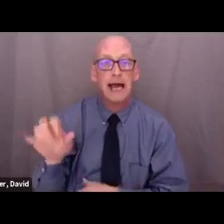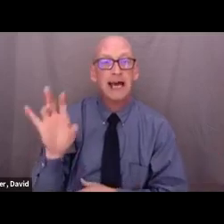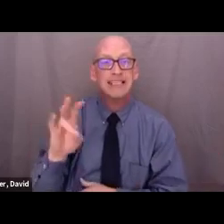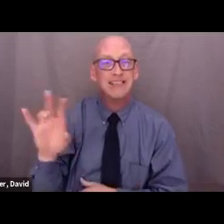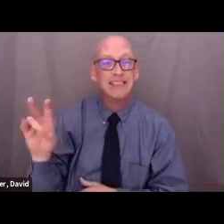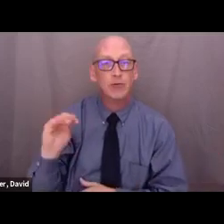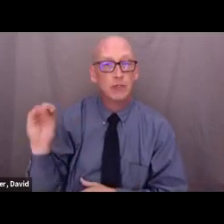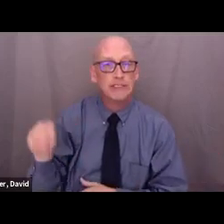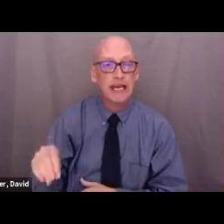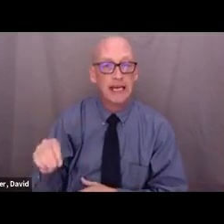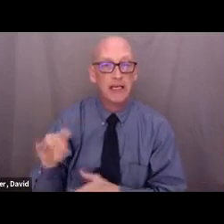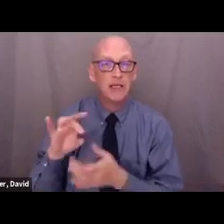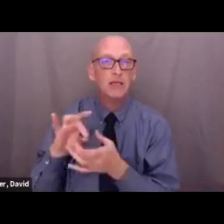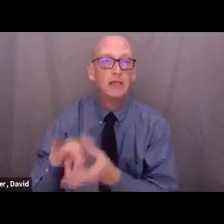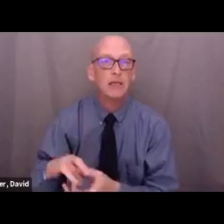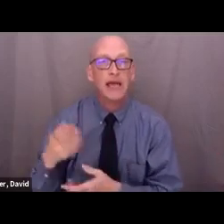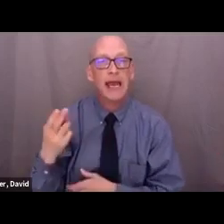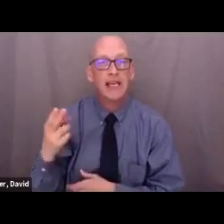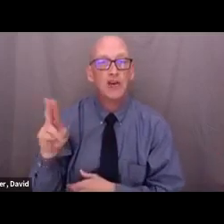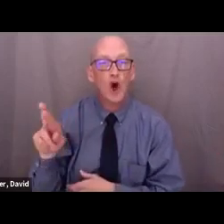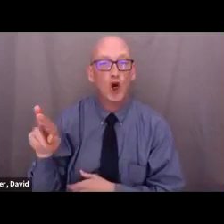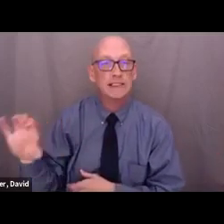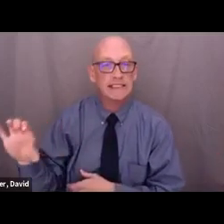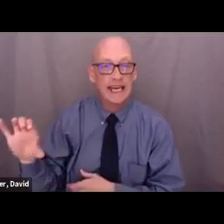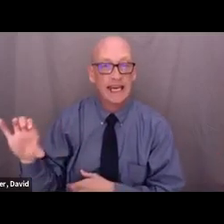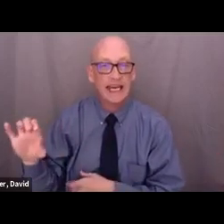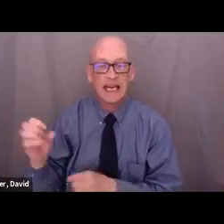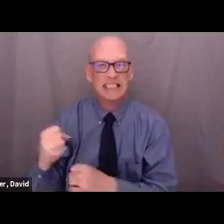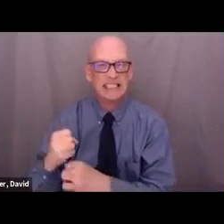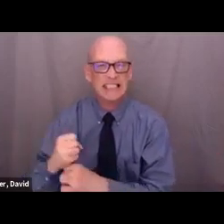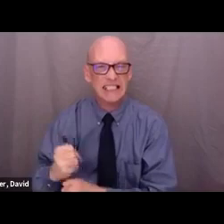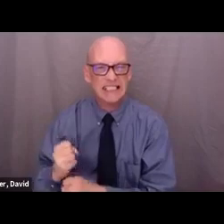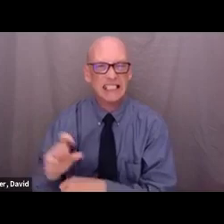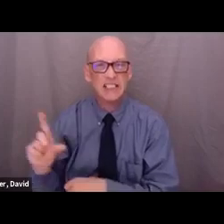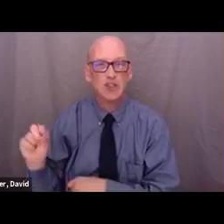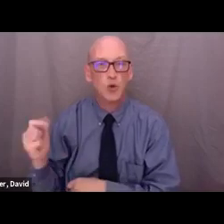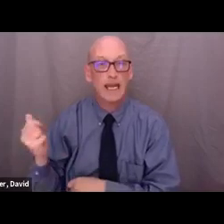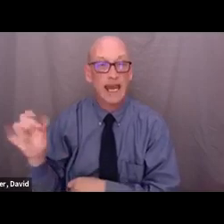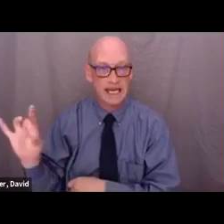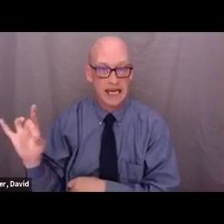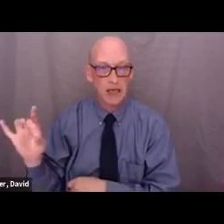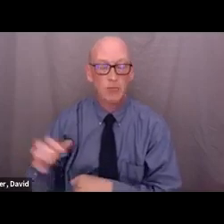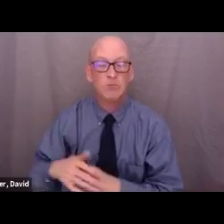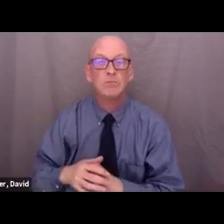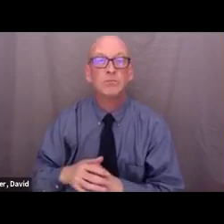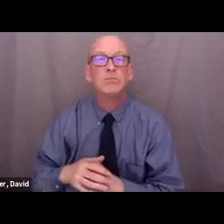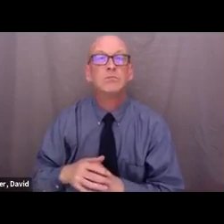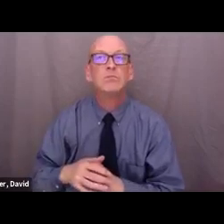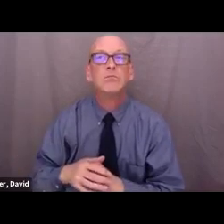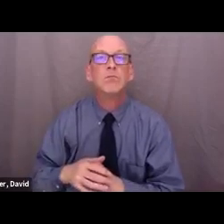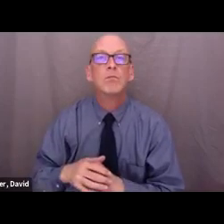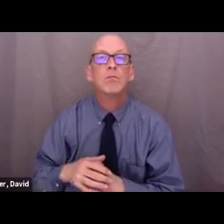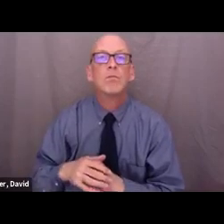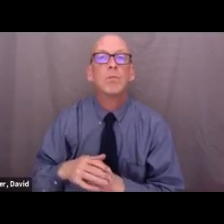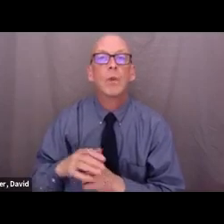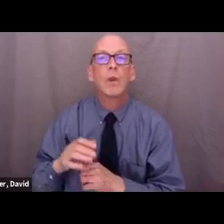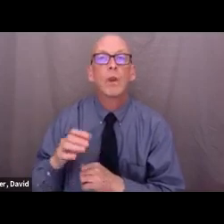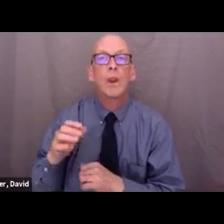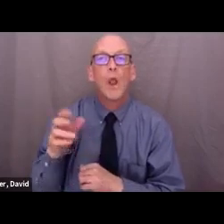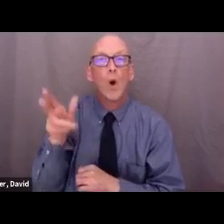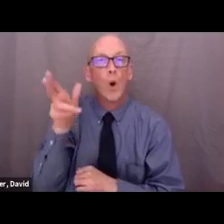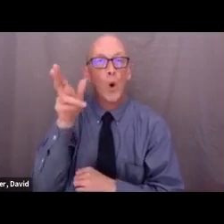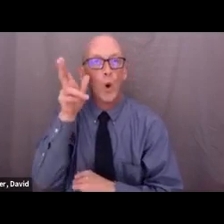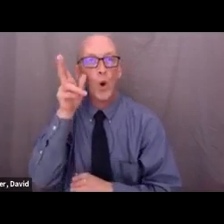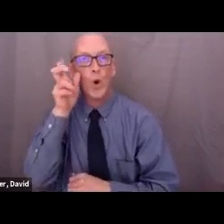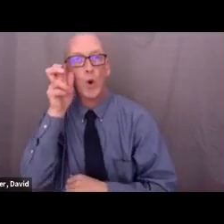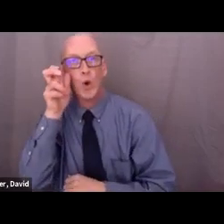77%, according to the HRC stats for 2018, overheard a guardian or a parent